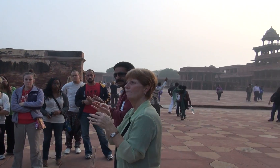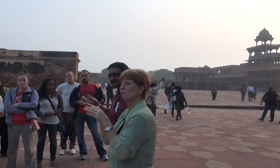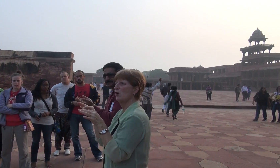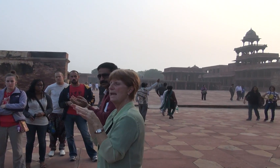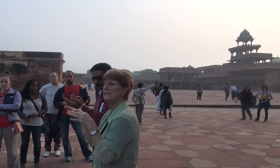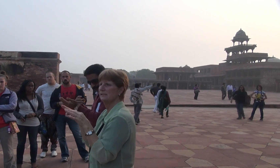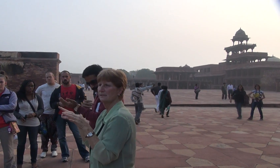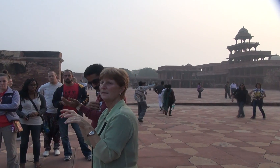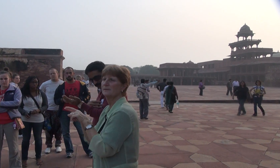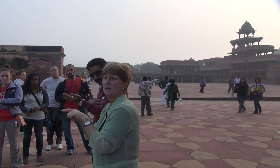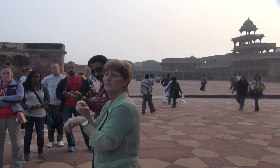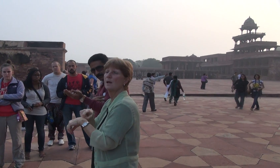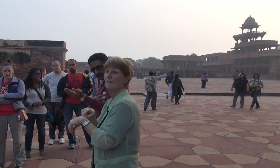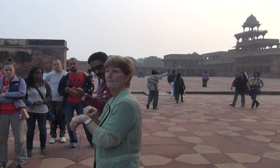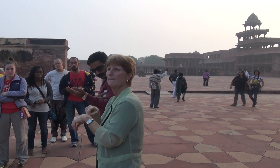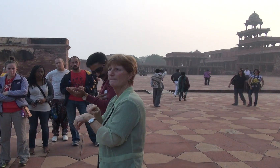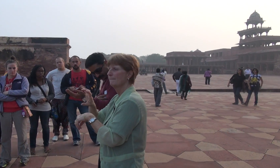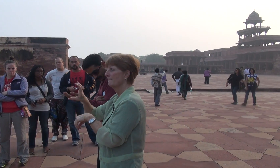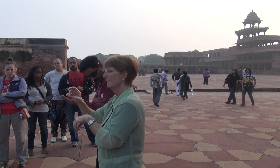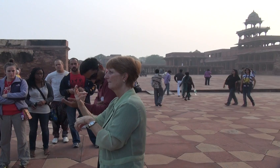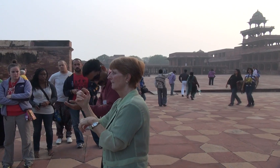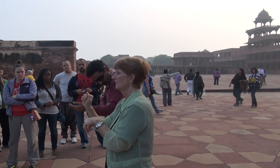alongside.